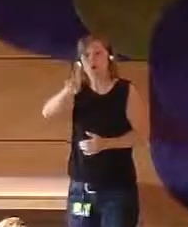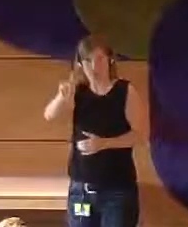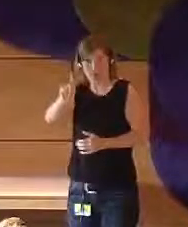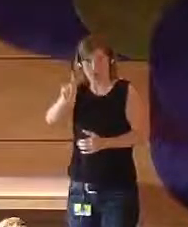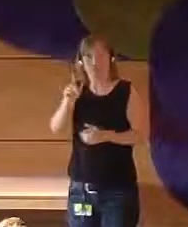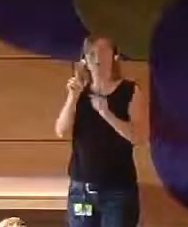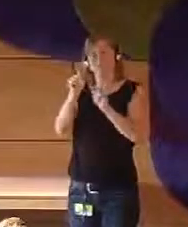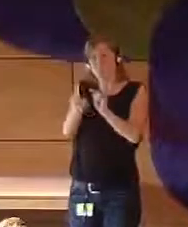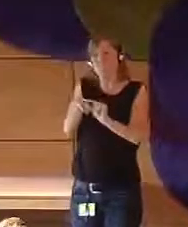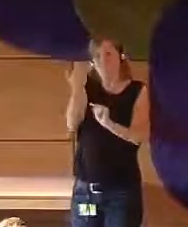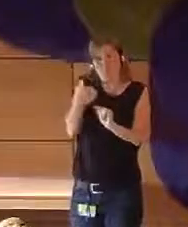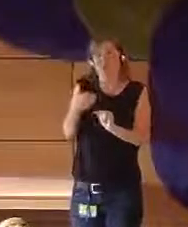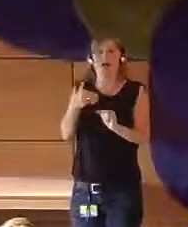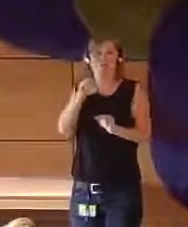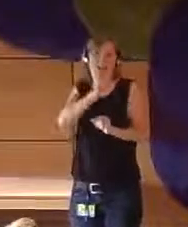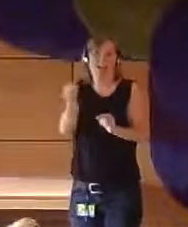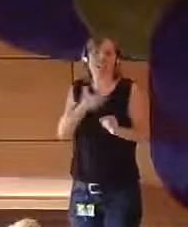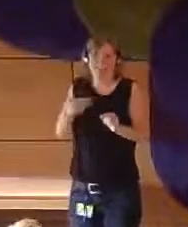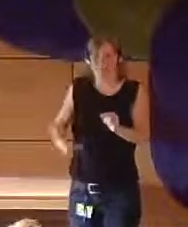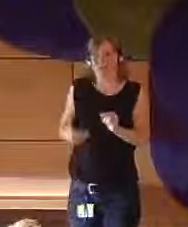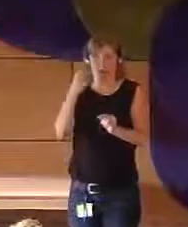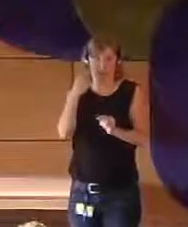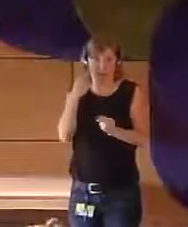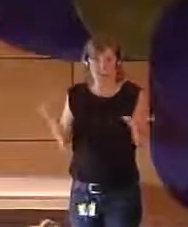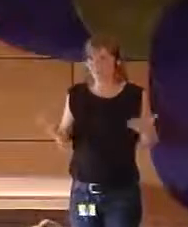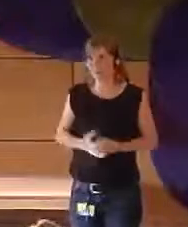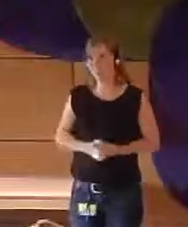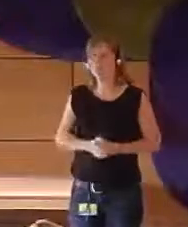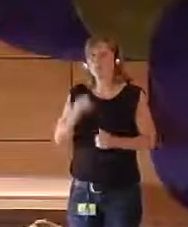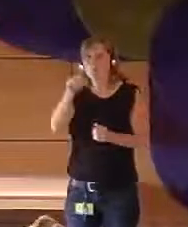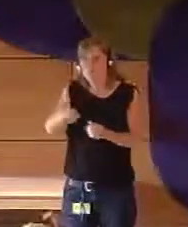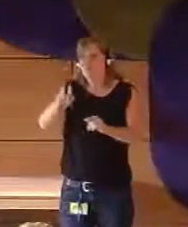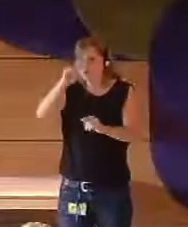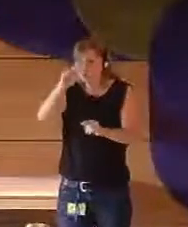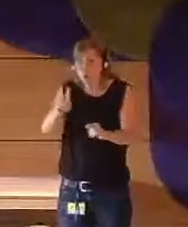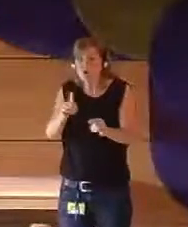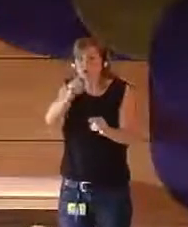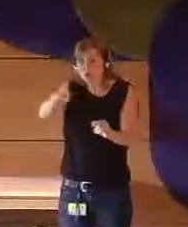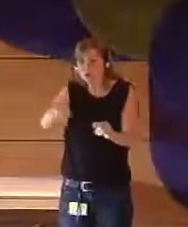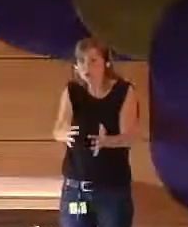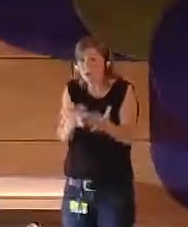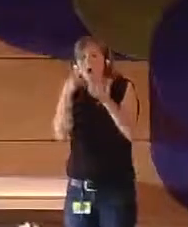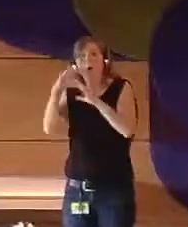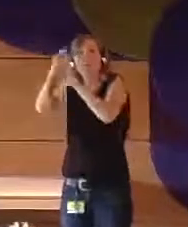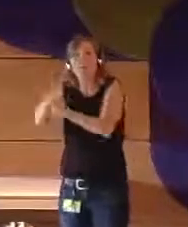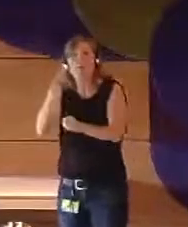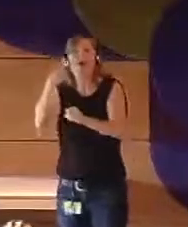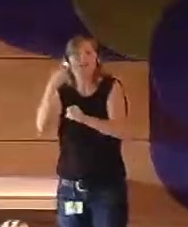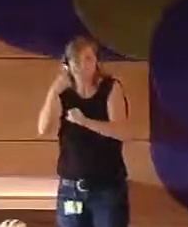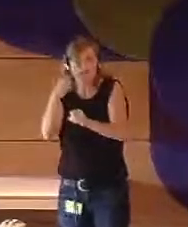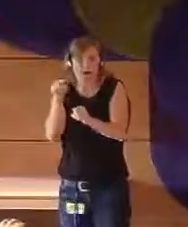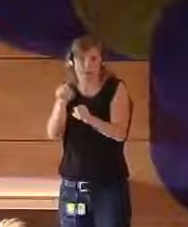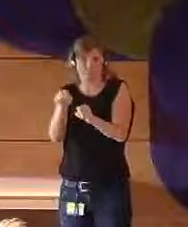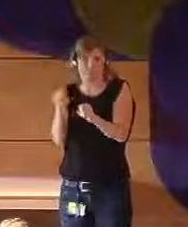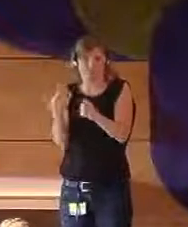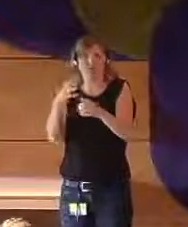brought us some of your language. So the name for most of the animals is Anglo-Saxon from Germany. The name